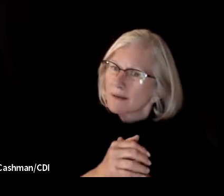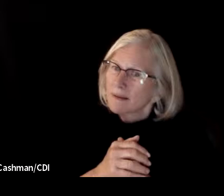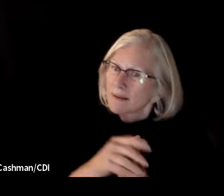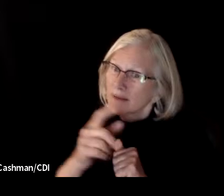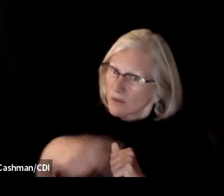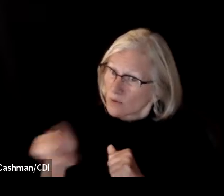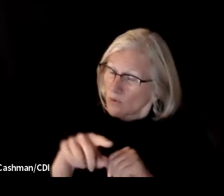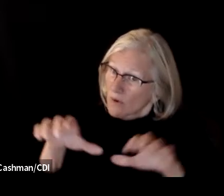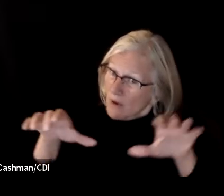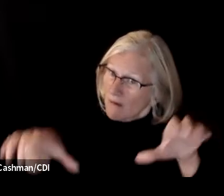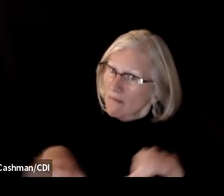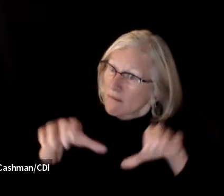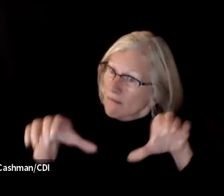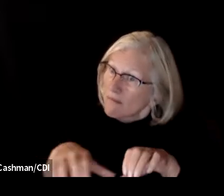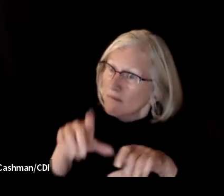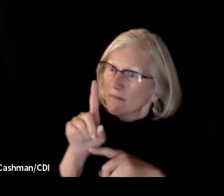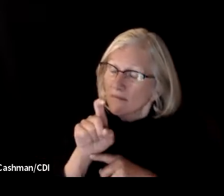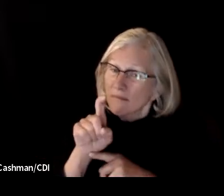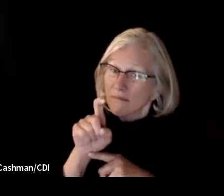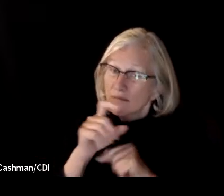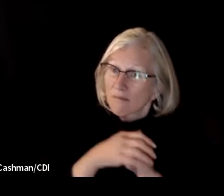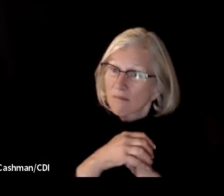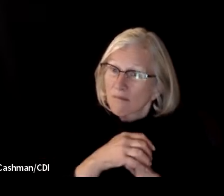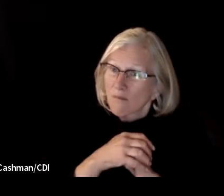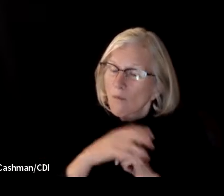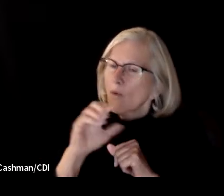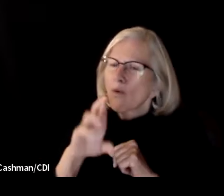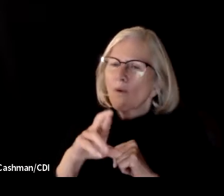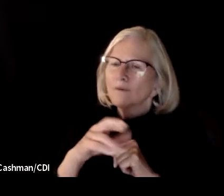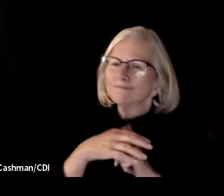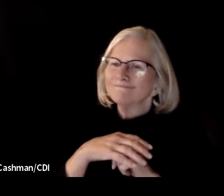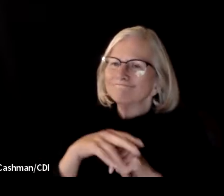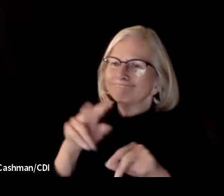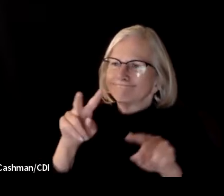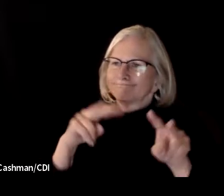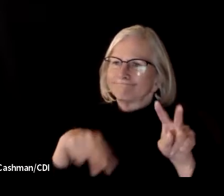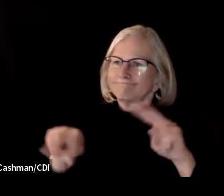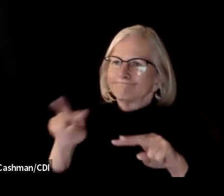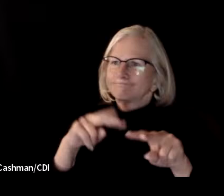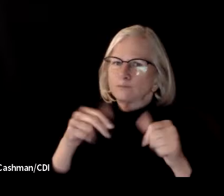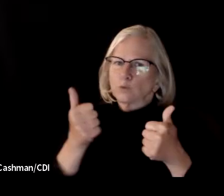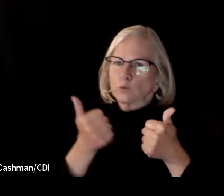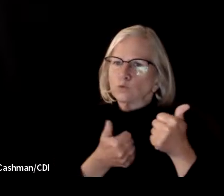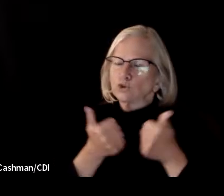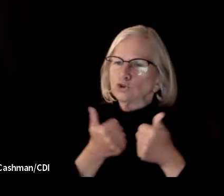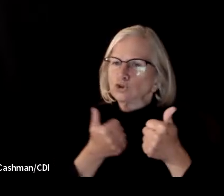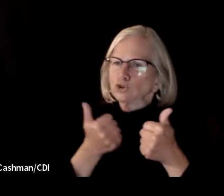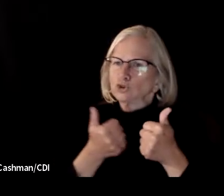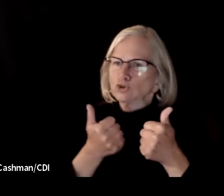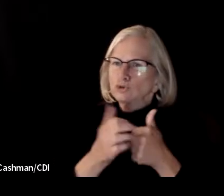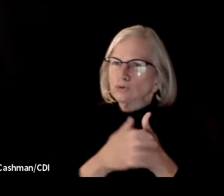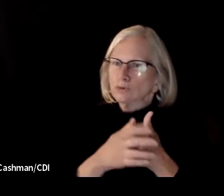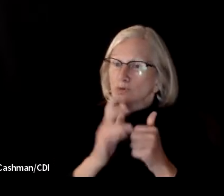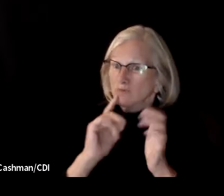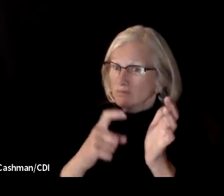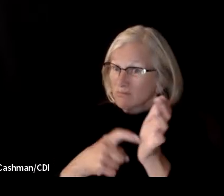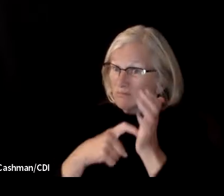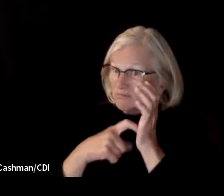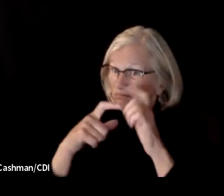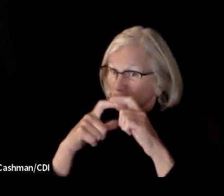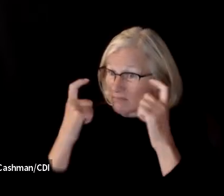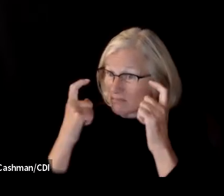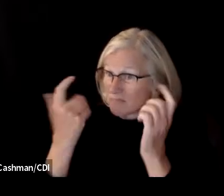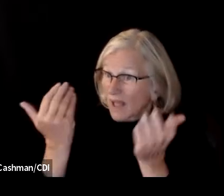on that, whether that's just observing these areas more closely, or whether mandates could come back into play, or if you're just parroting